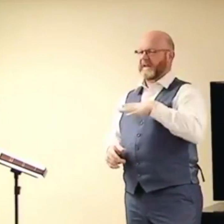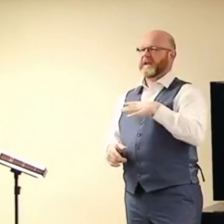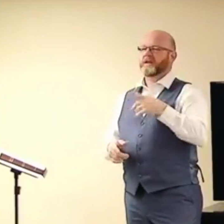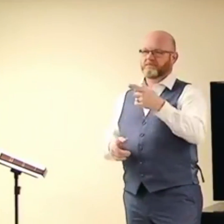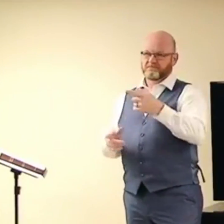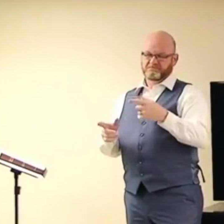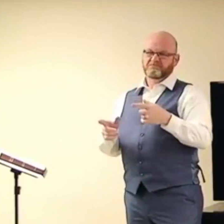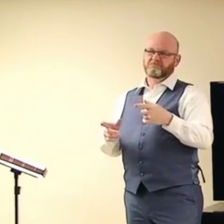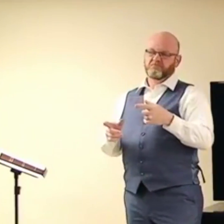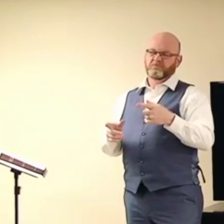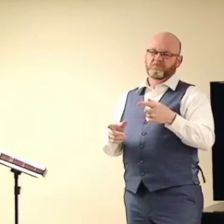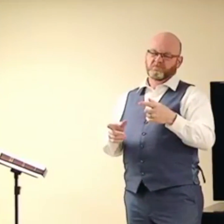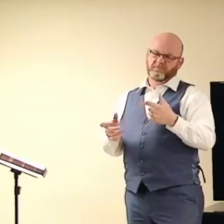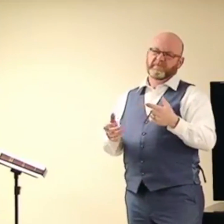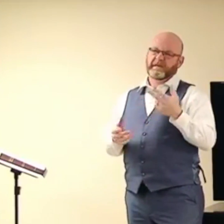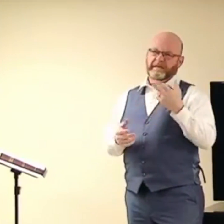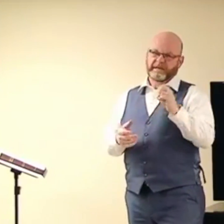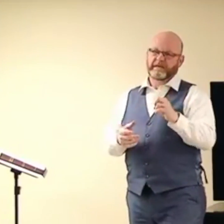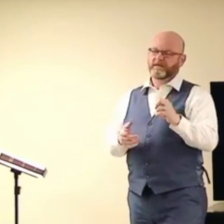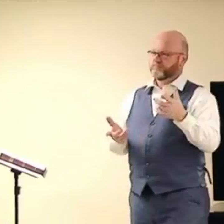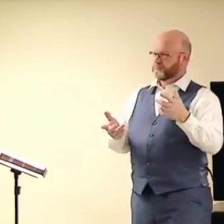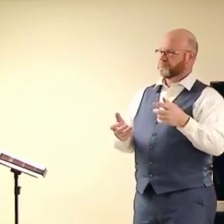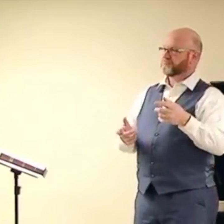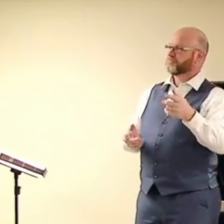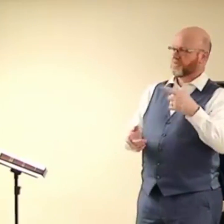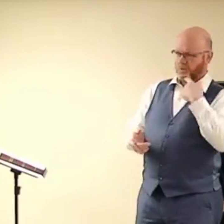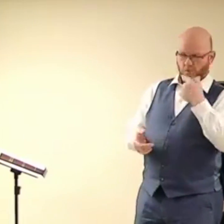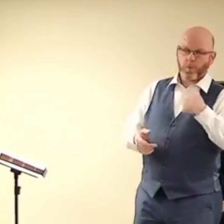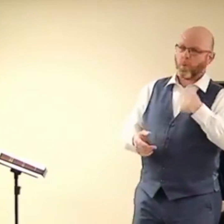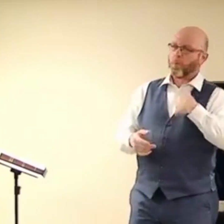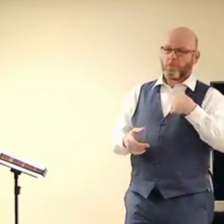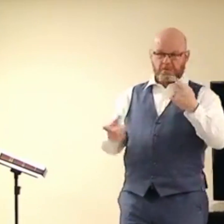I was working with a man, and